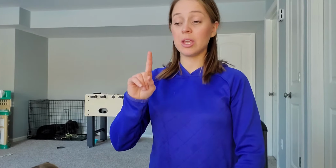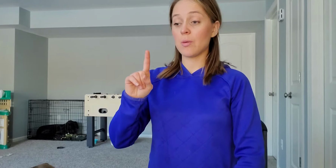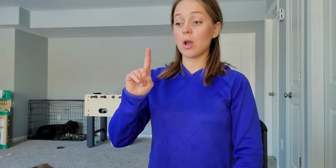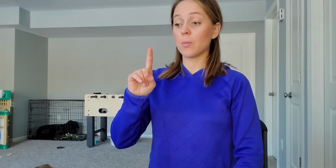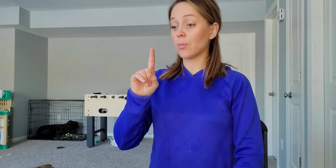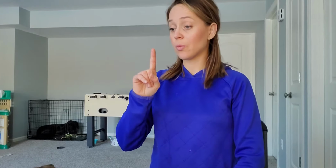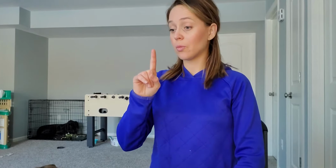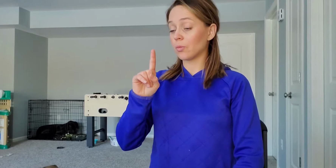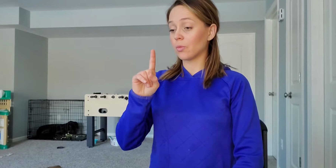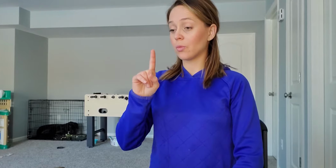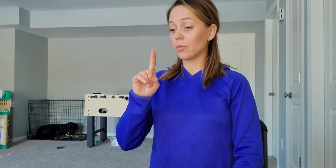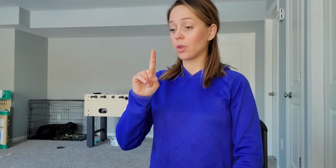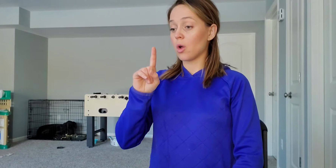we go.